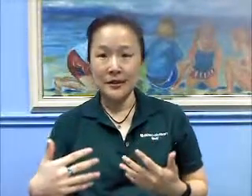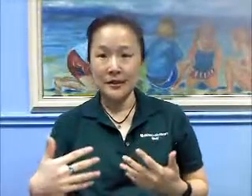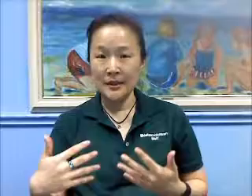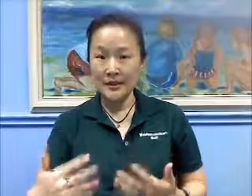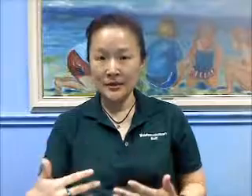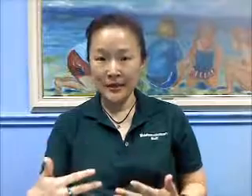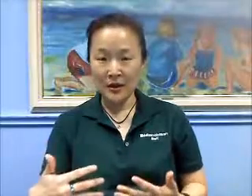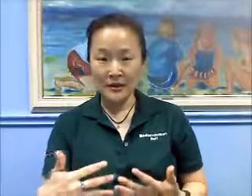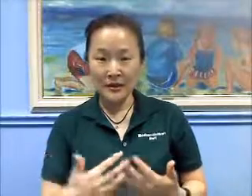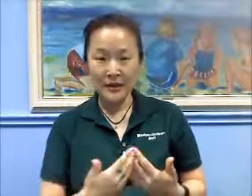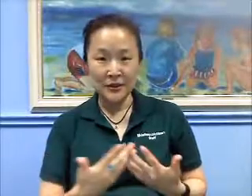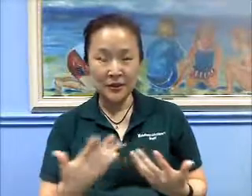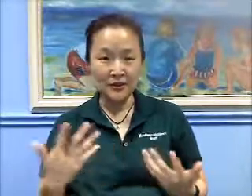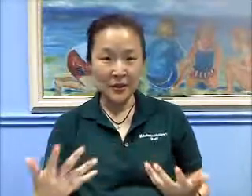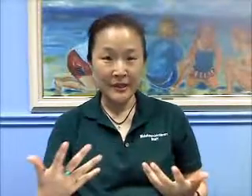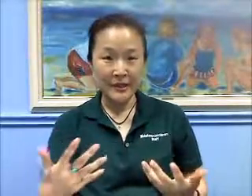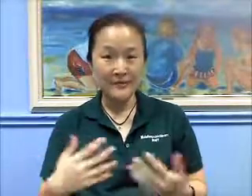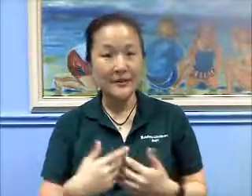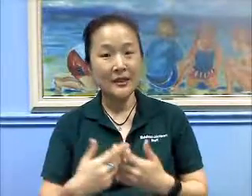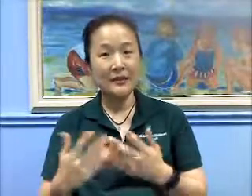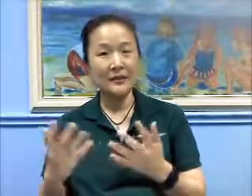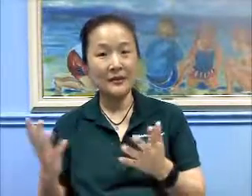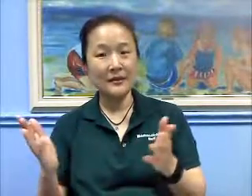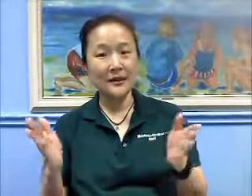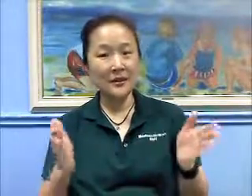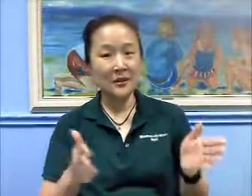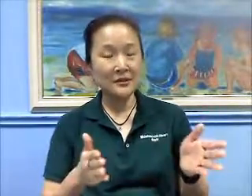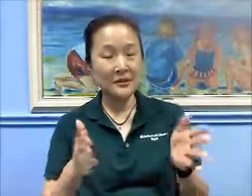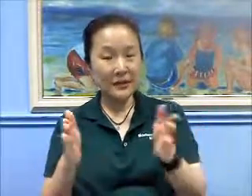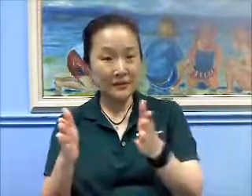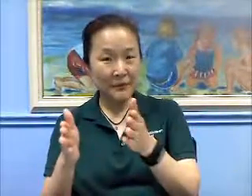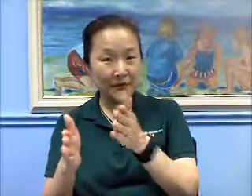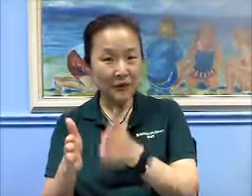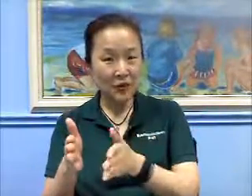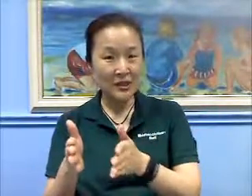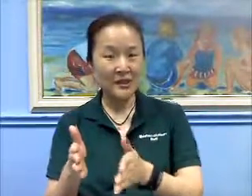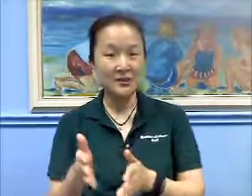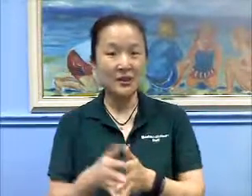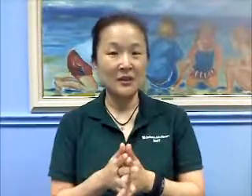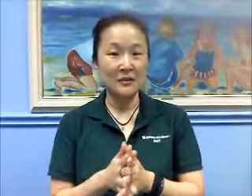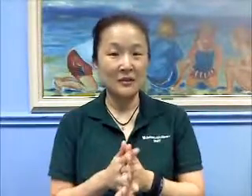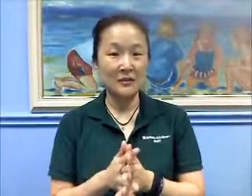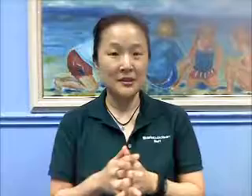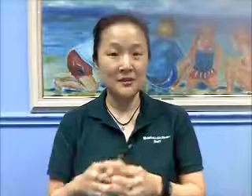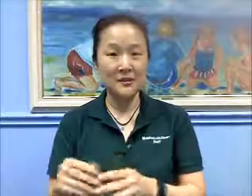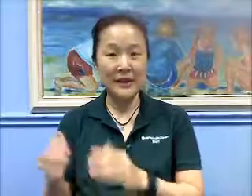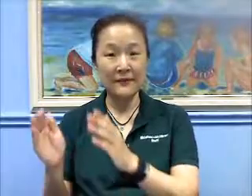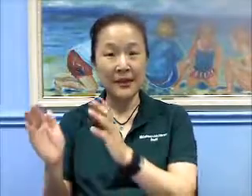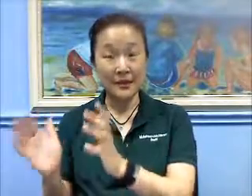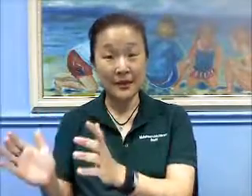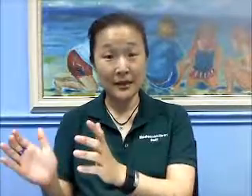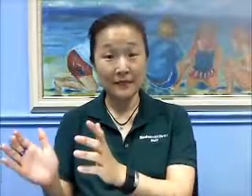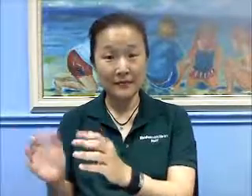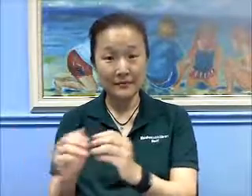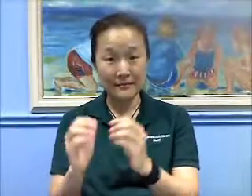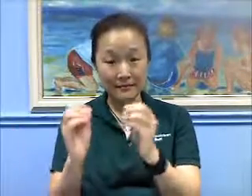and indirect object as you know it. It goes before the subject and the verb. So you have time,